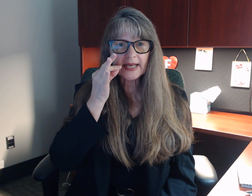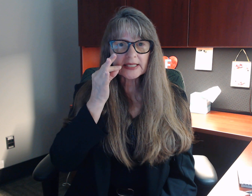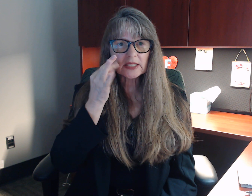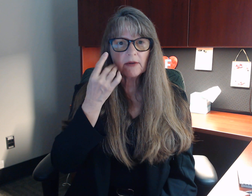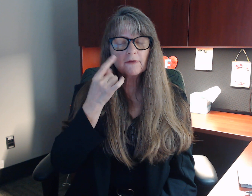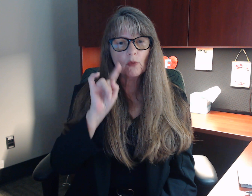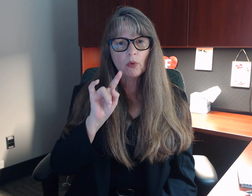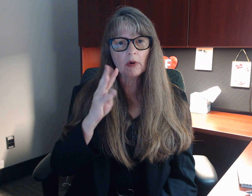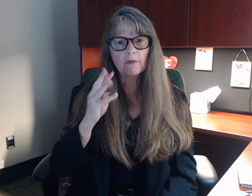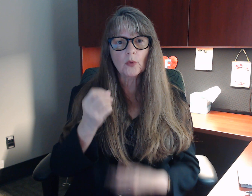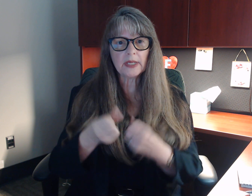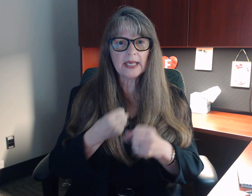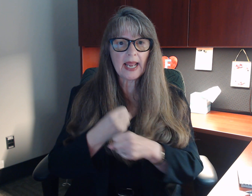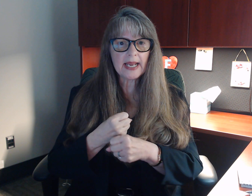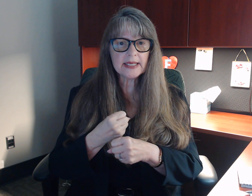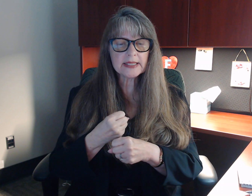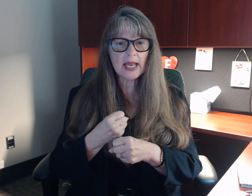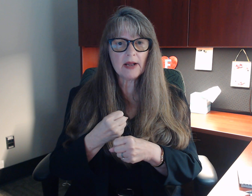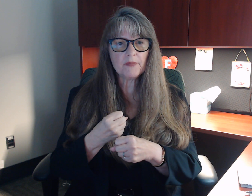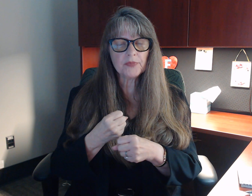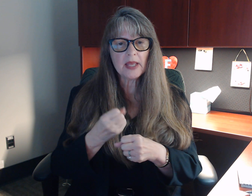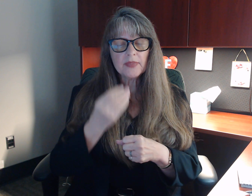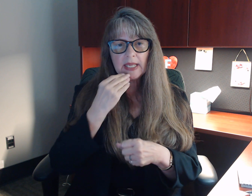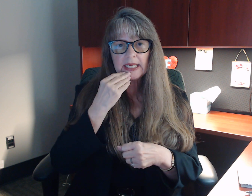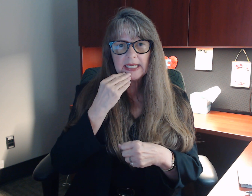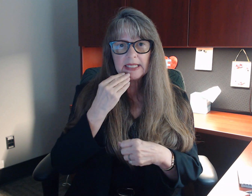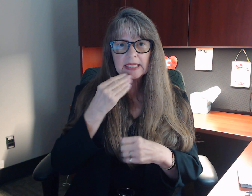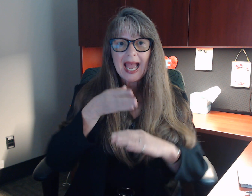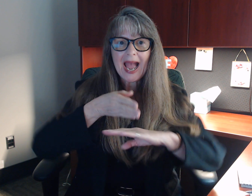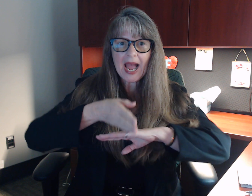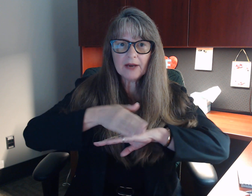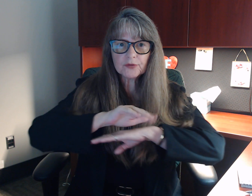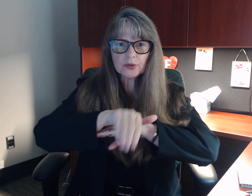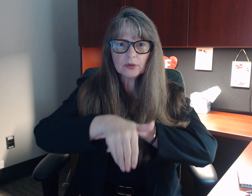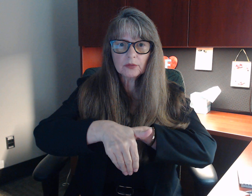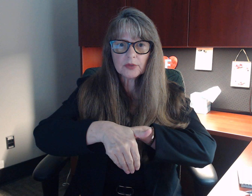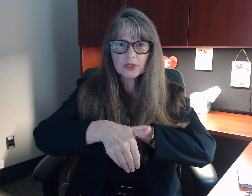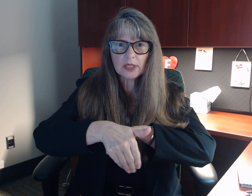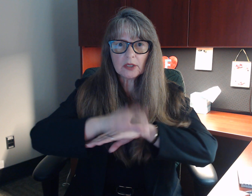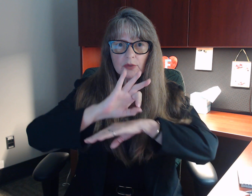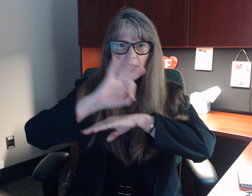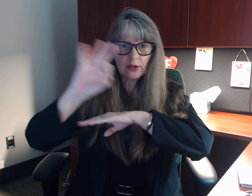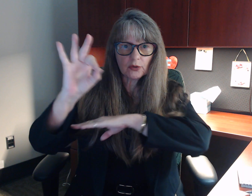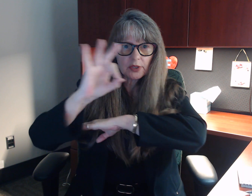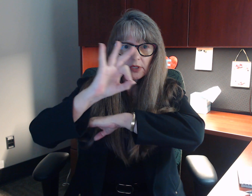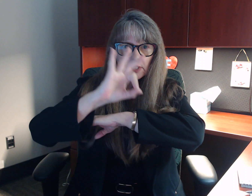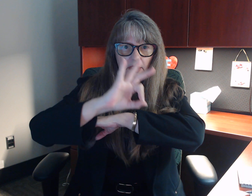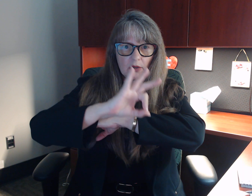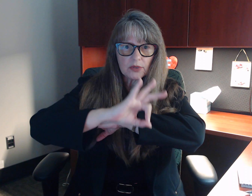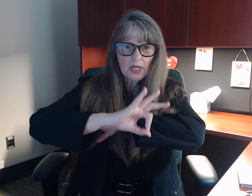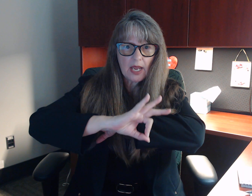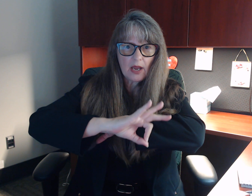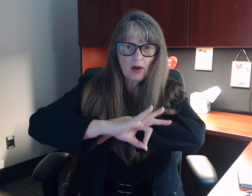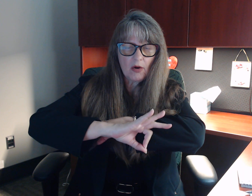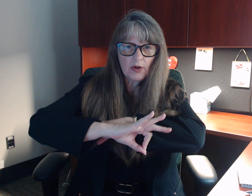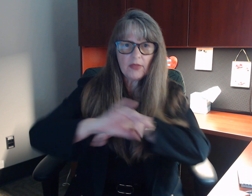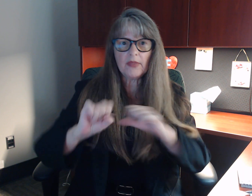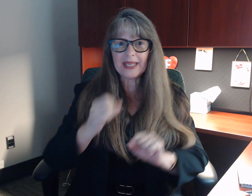fast for 40 days. They eat after the sun goes down. You'll see the sun goes down and then they can